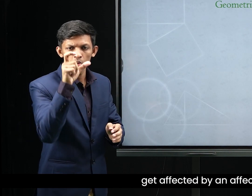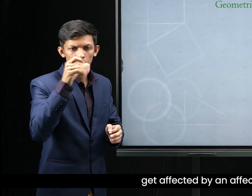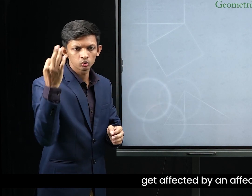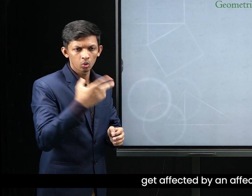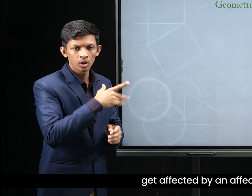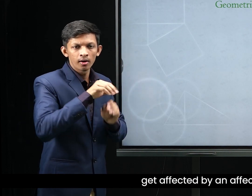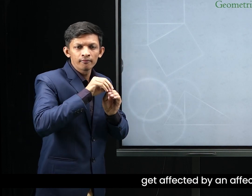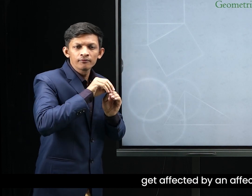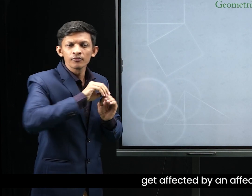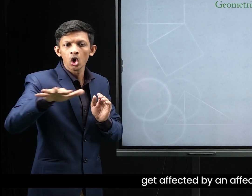an affected person.